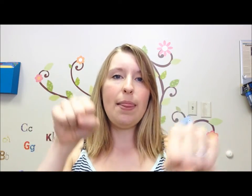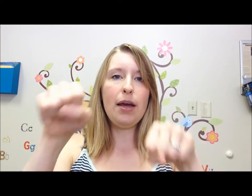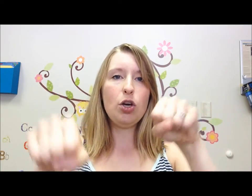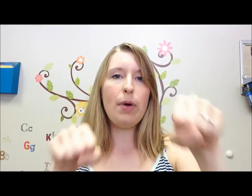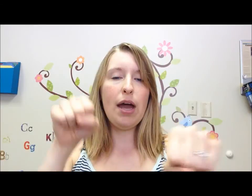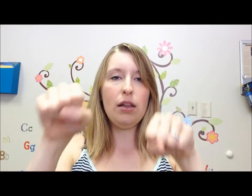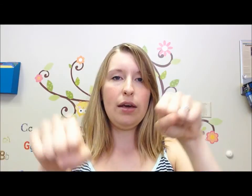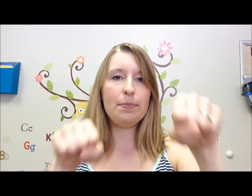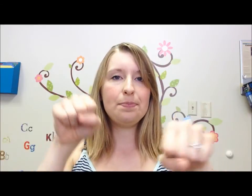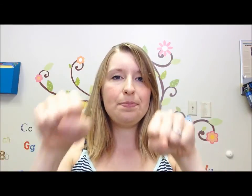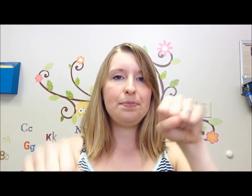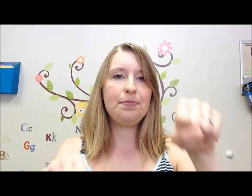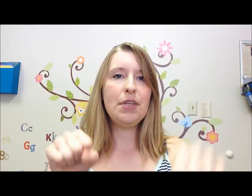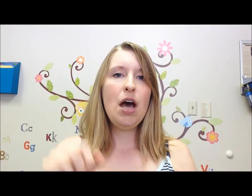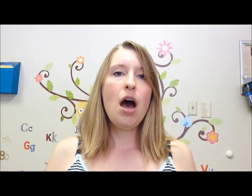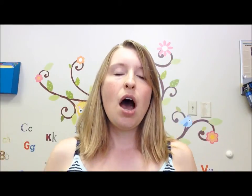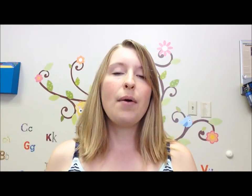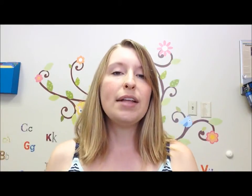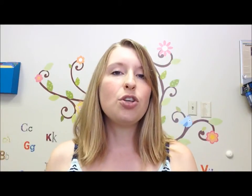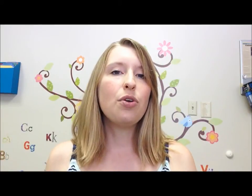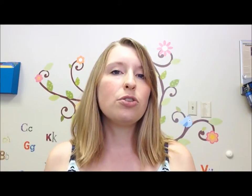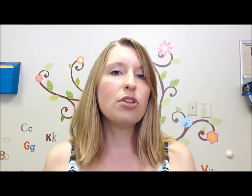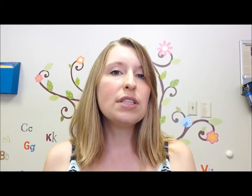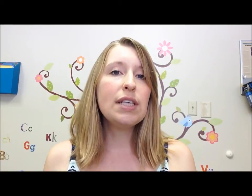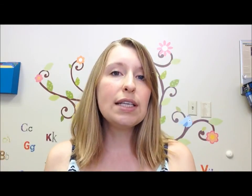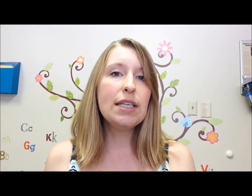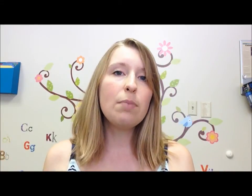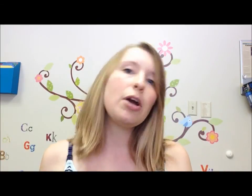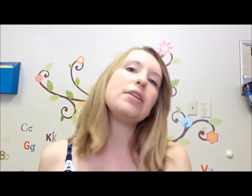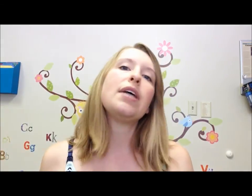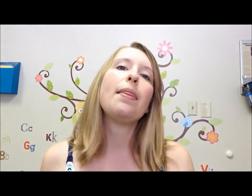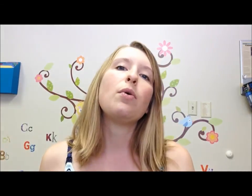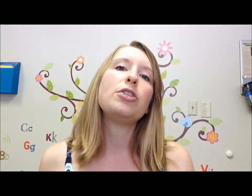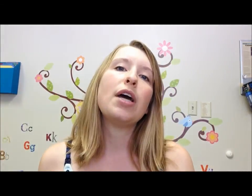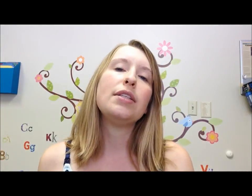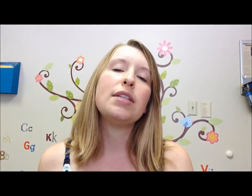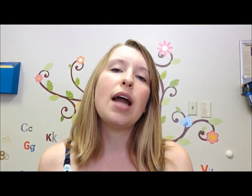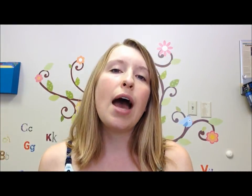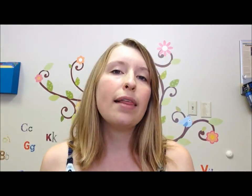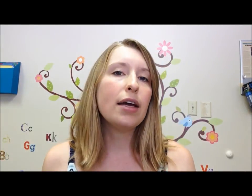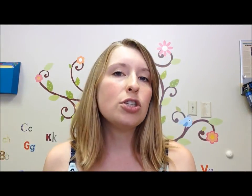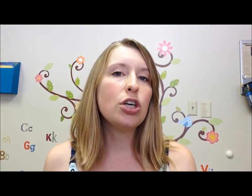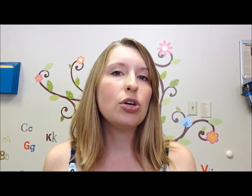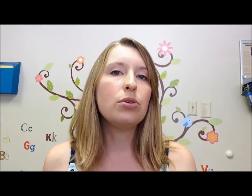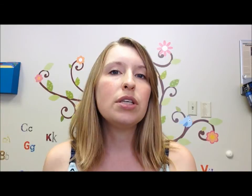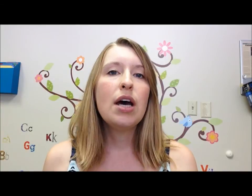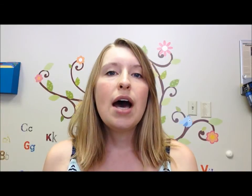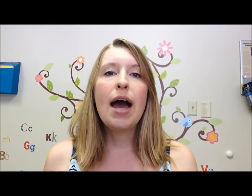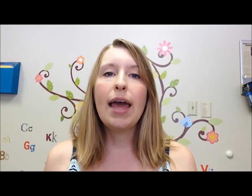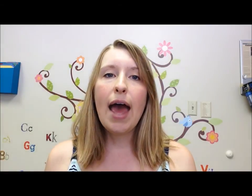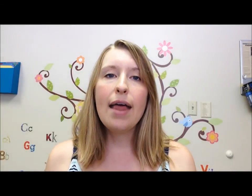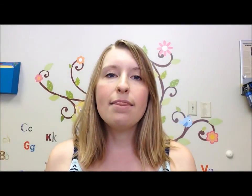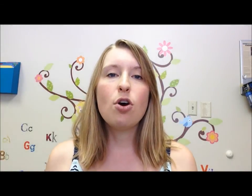like you're pedaling. All right, so those are the 60 American Sign Language signs that I like to use. Again, those